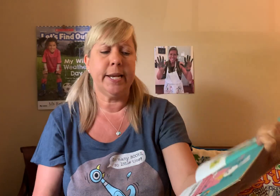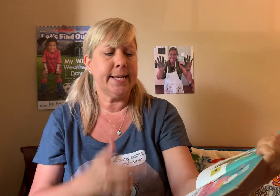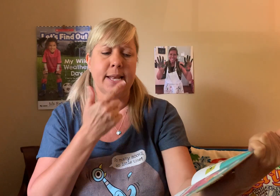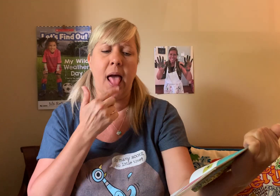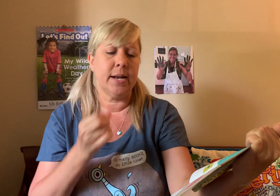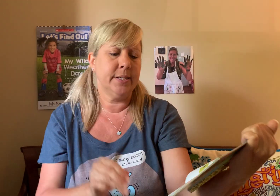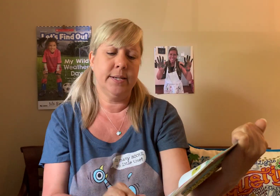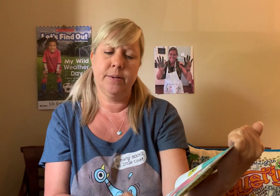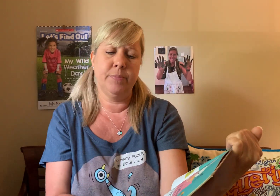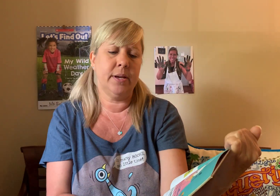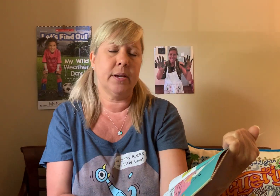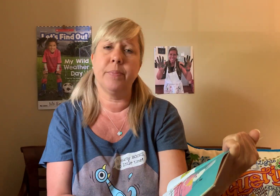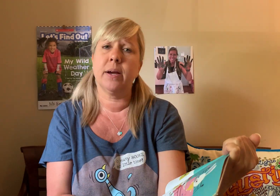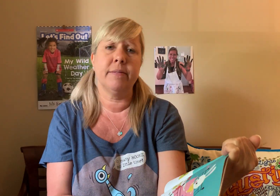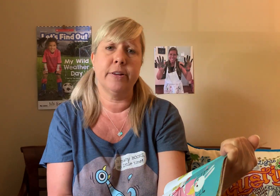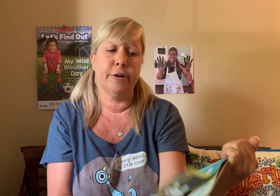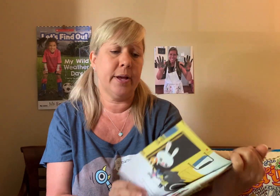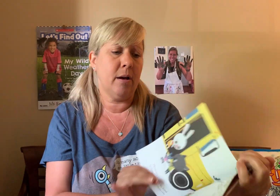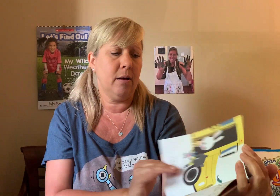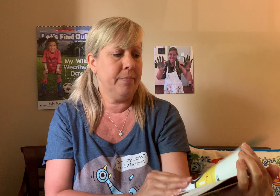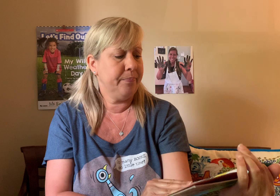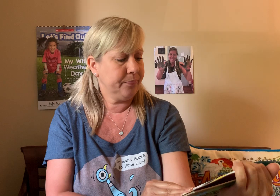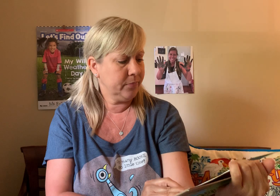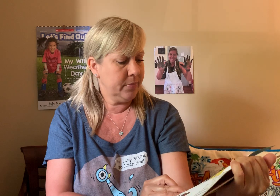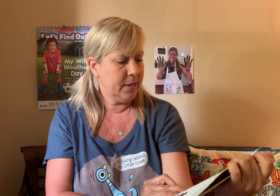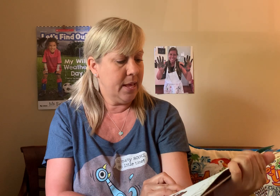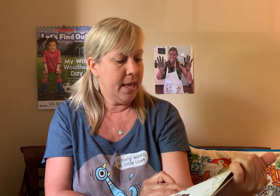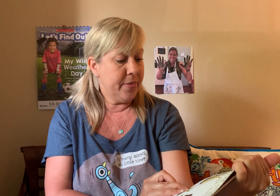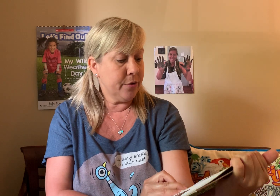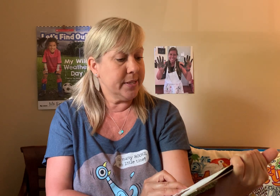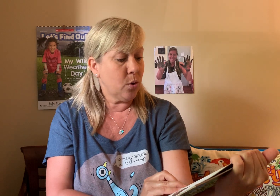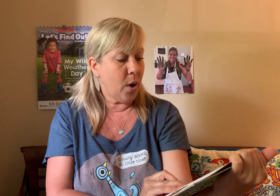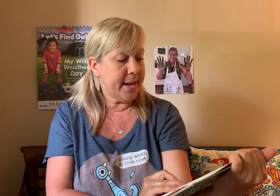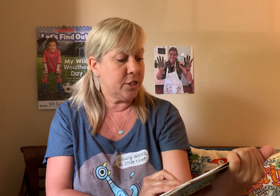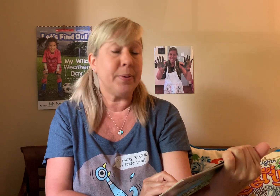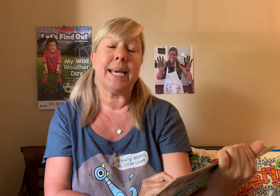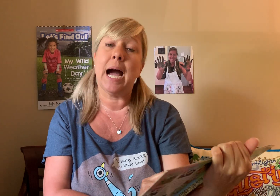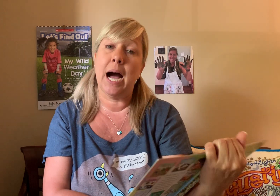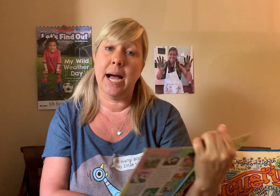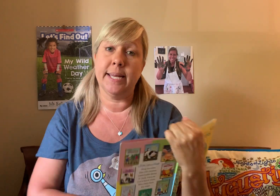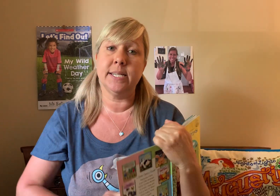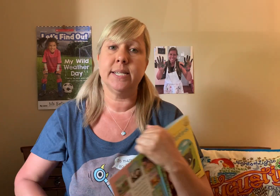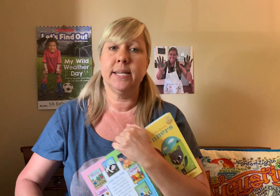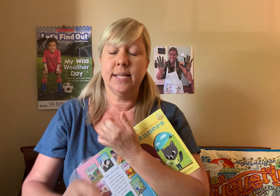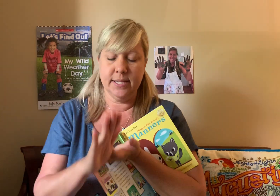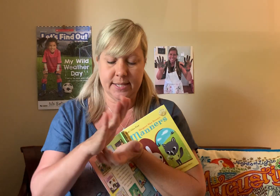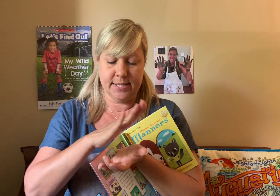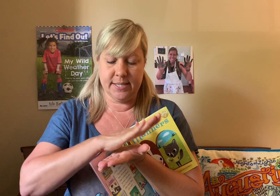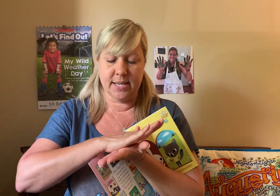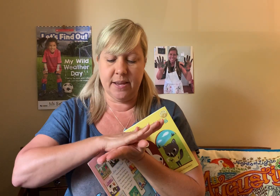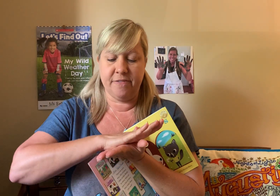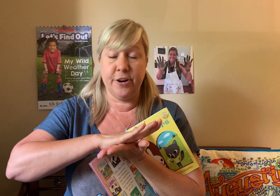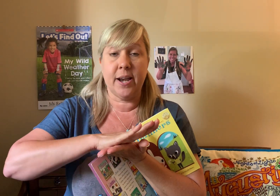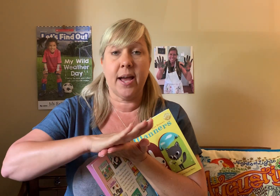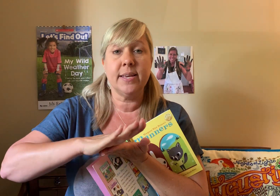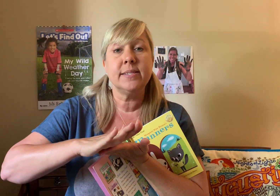he's not being a bucket filler at all. There is a way to be kind. This is the sign for nice